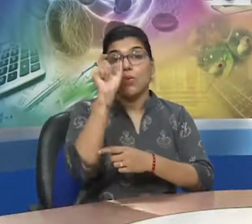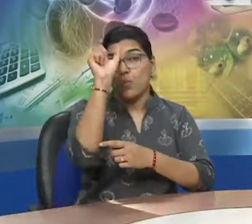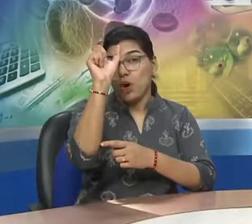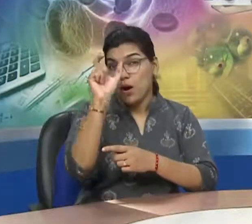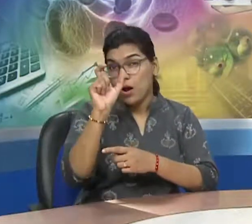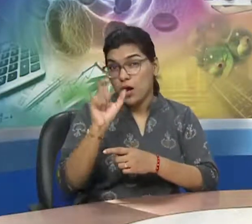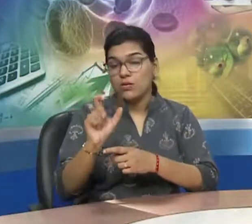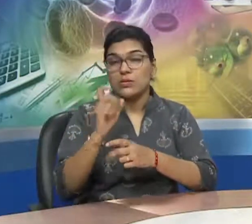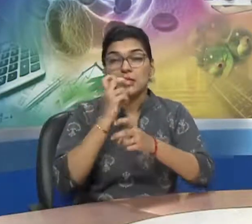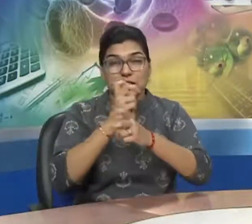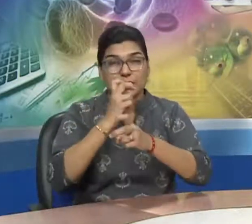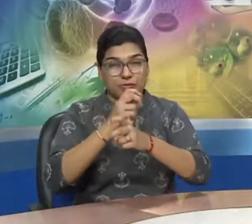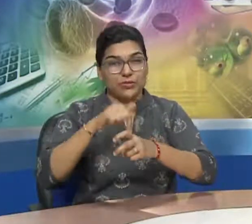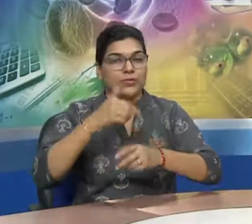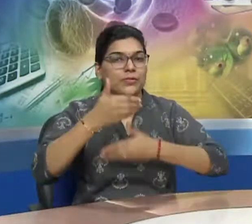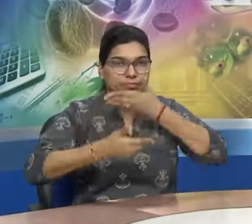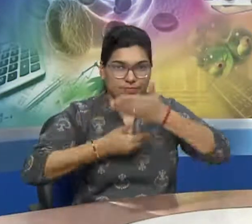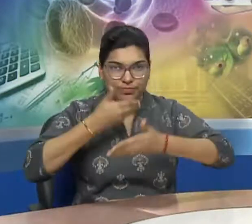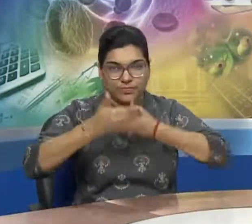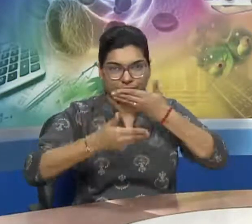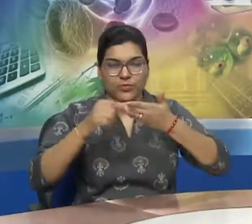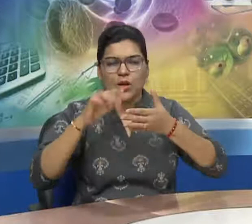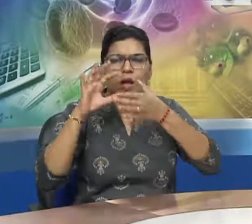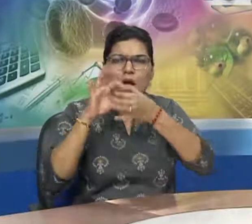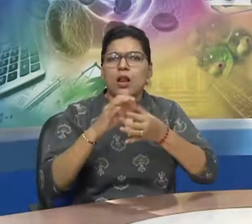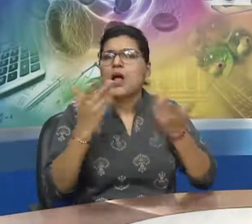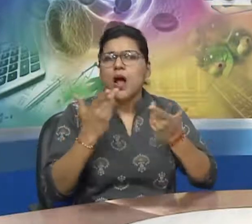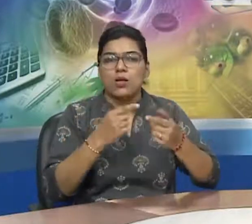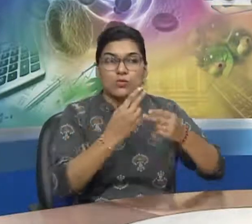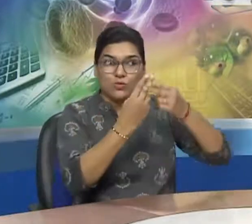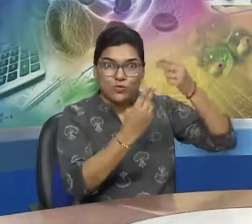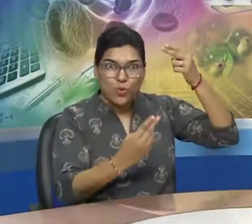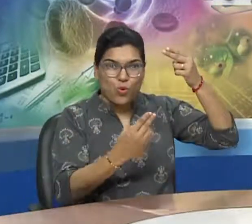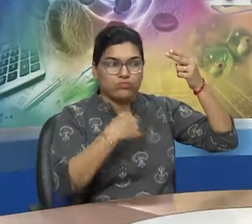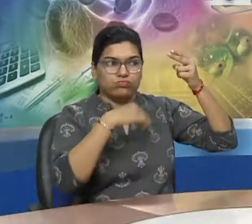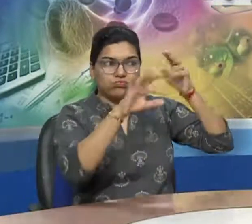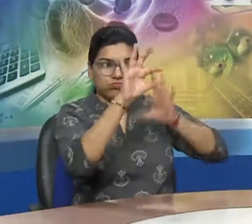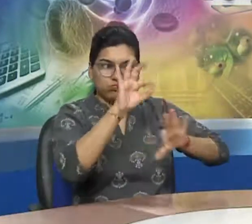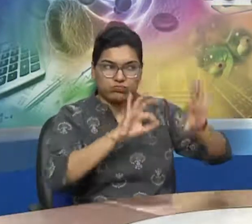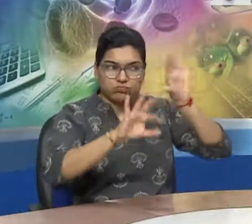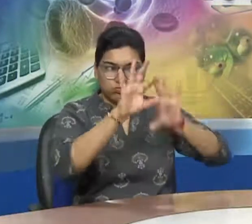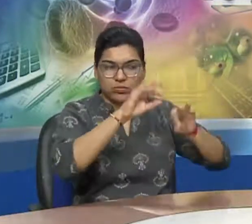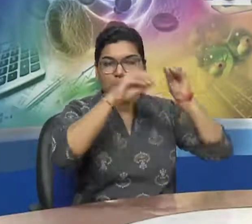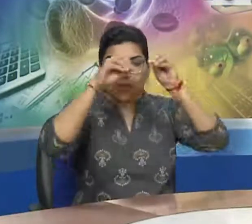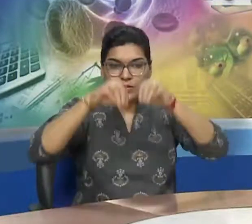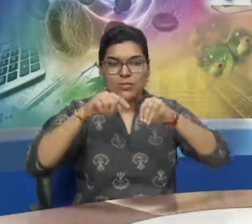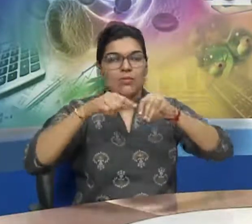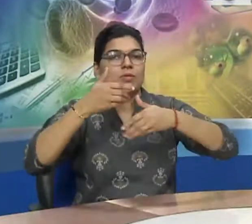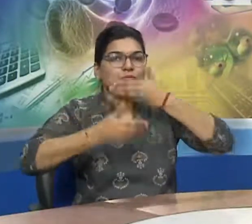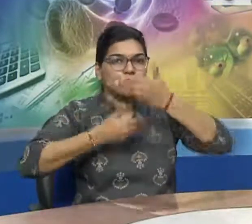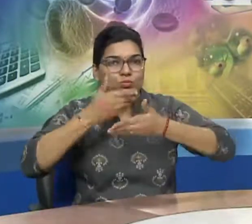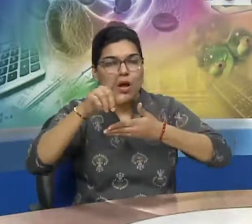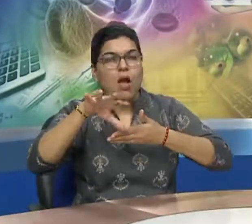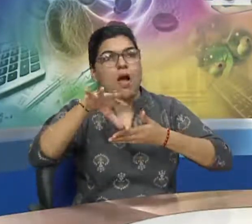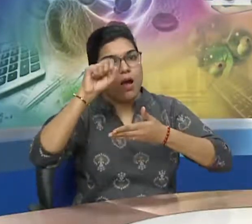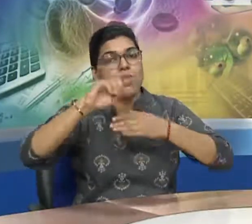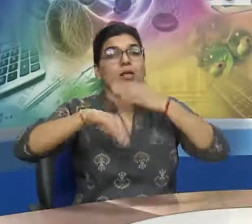So let us first learn some difficult words. These words are taken from the